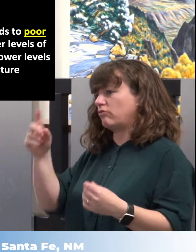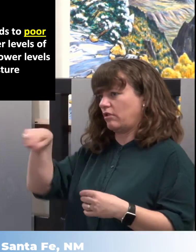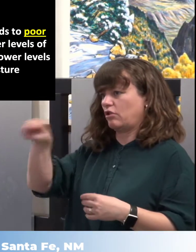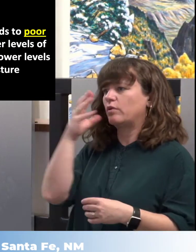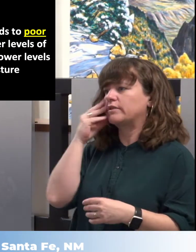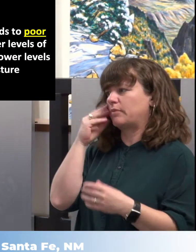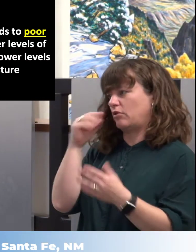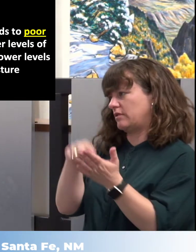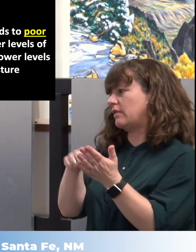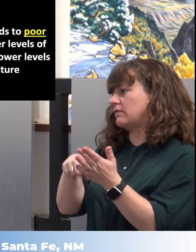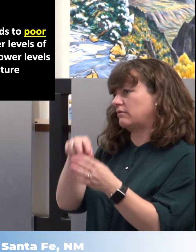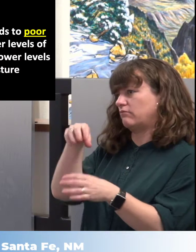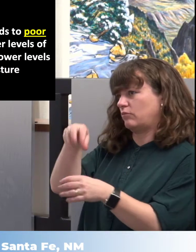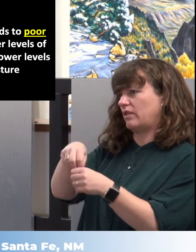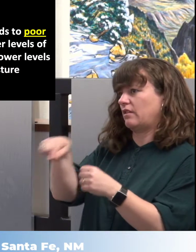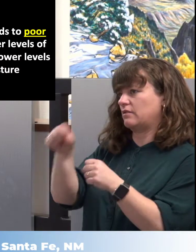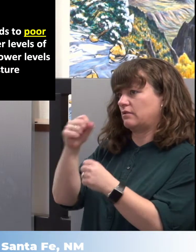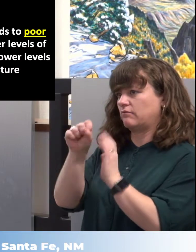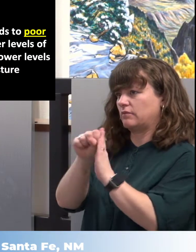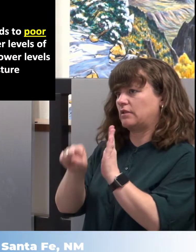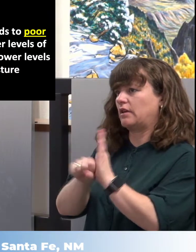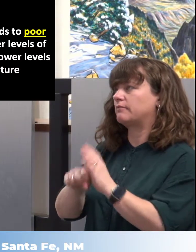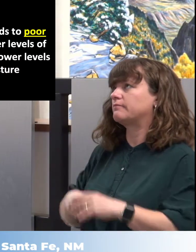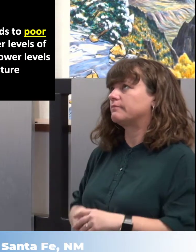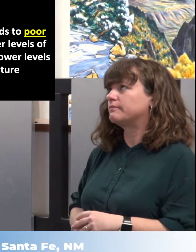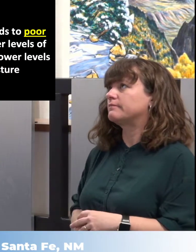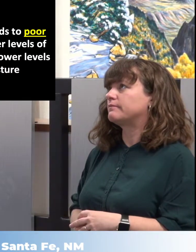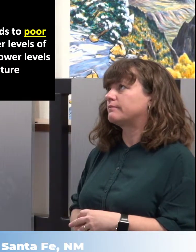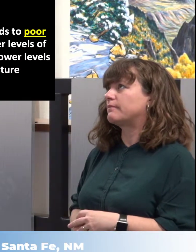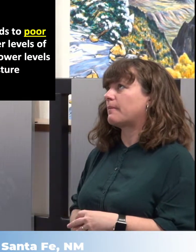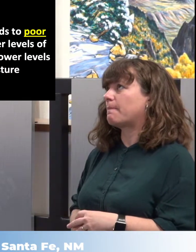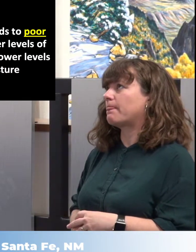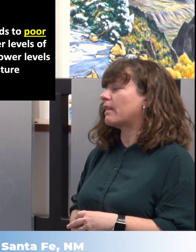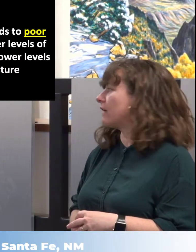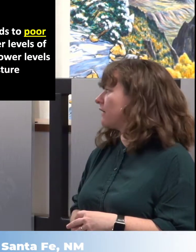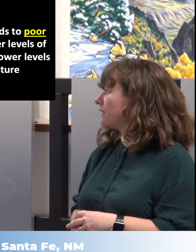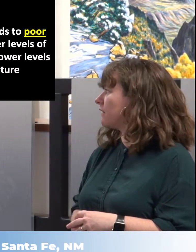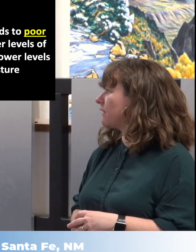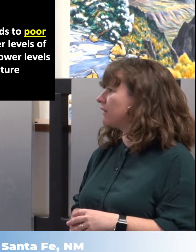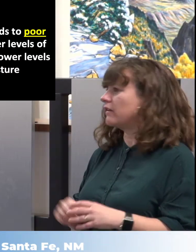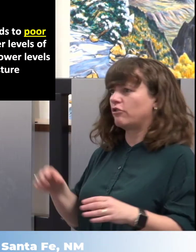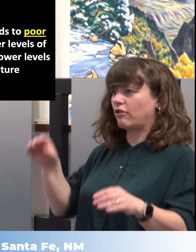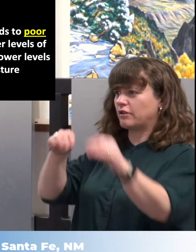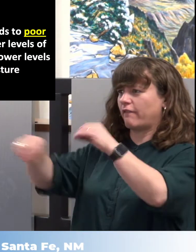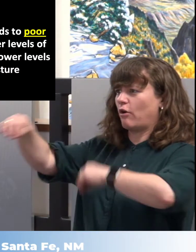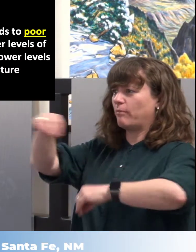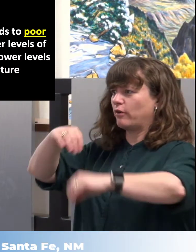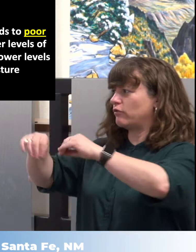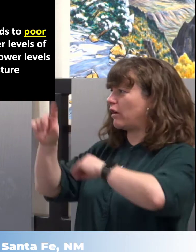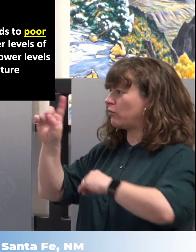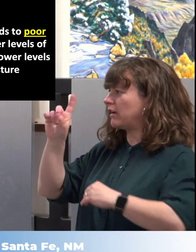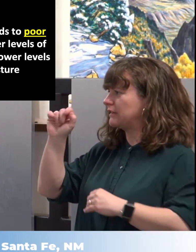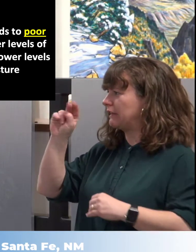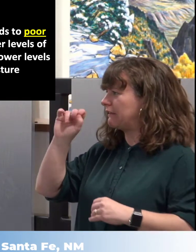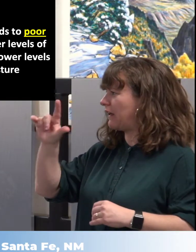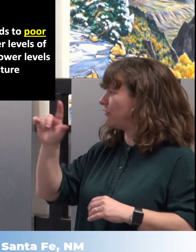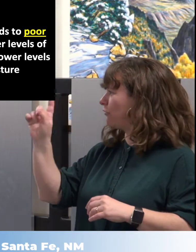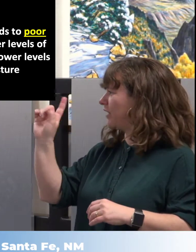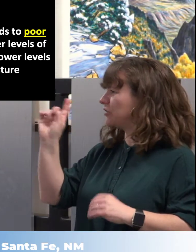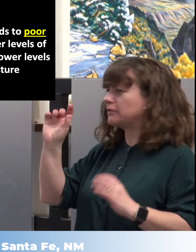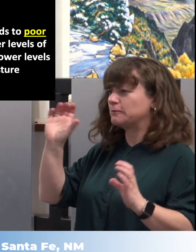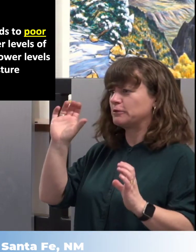yeah, this is where Daniel moved to. We've all been rearranged now. I knew where everyone was sitting. Start with them.